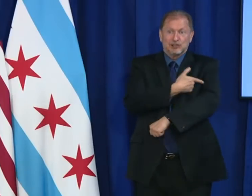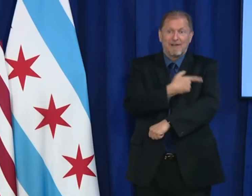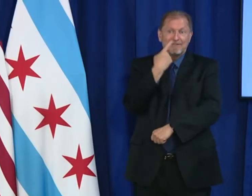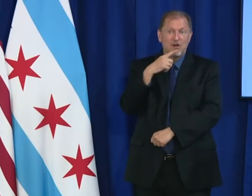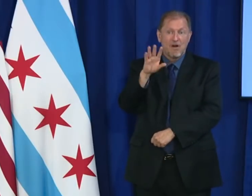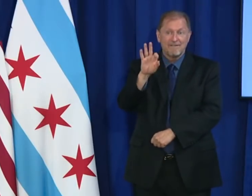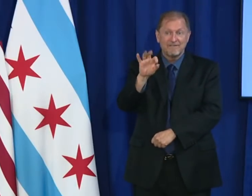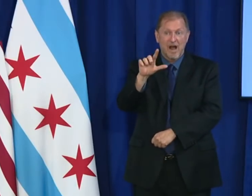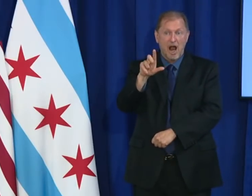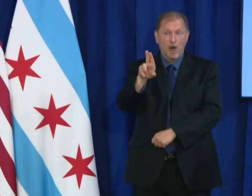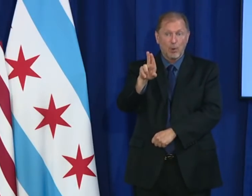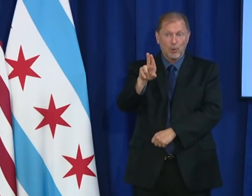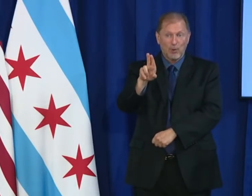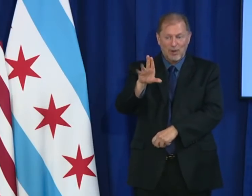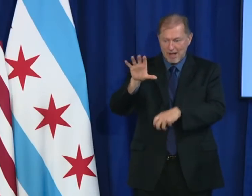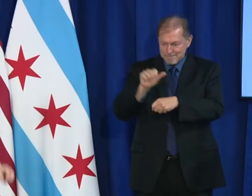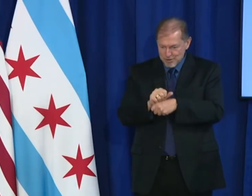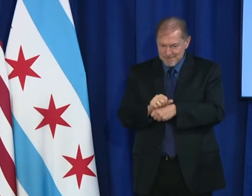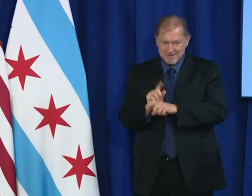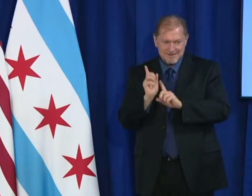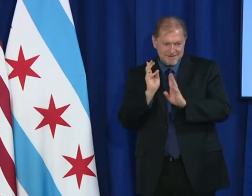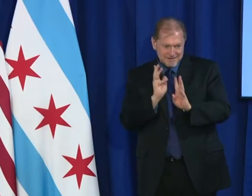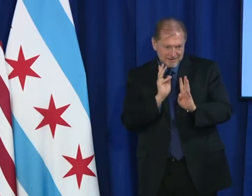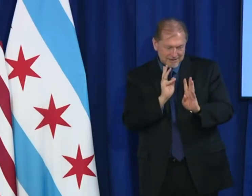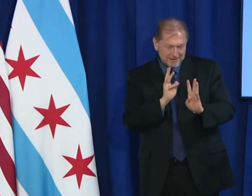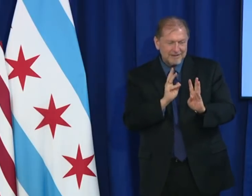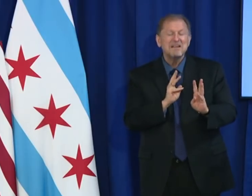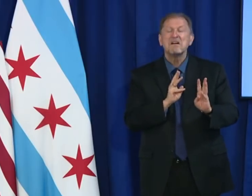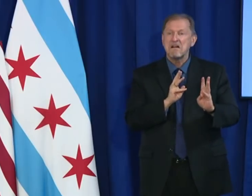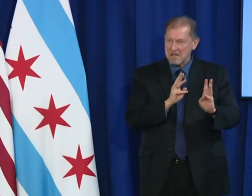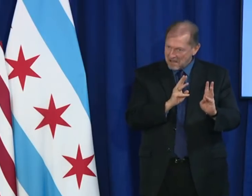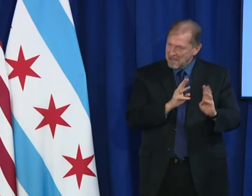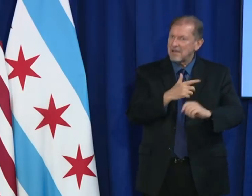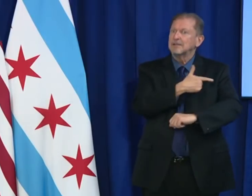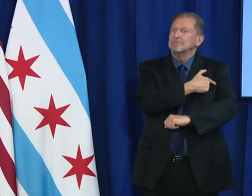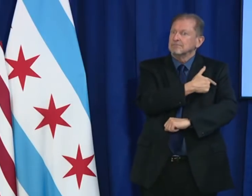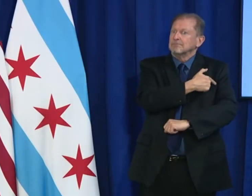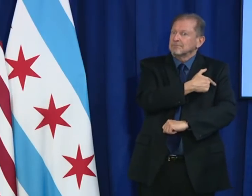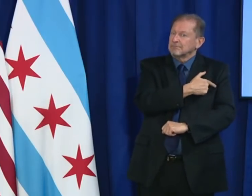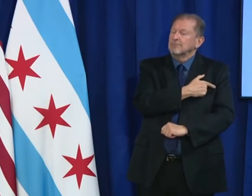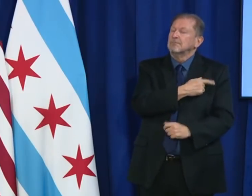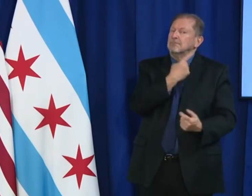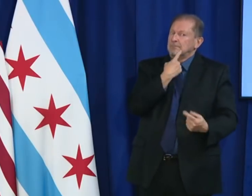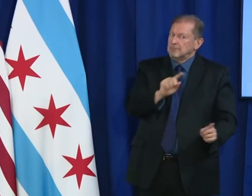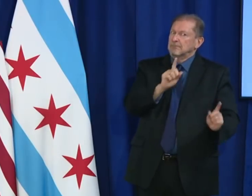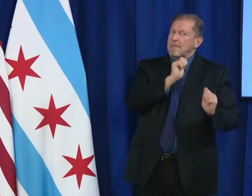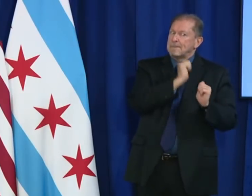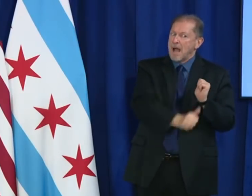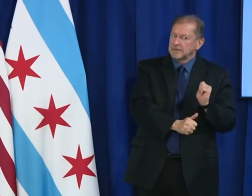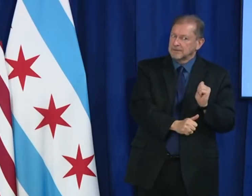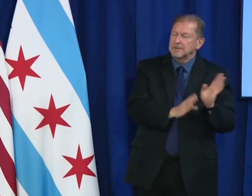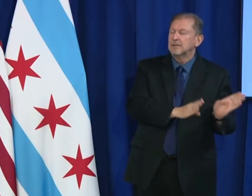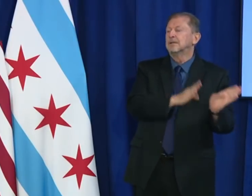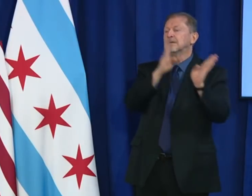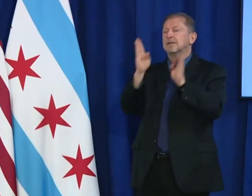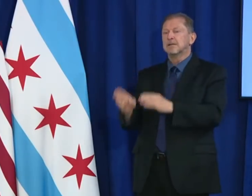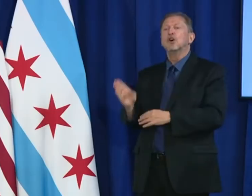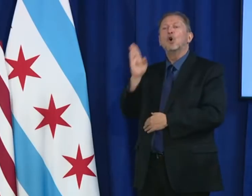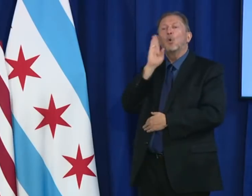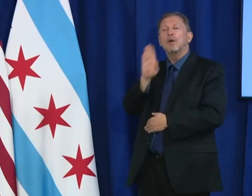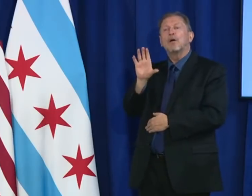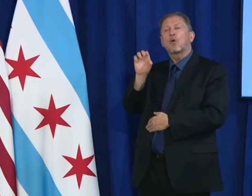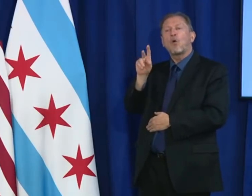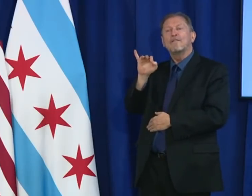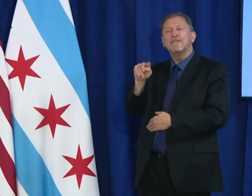an app and it's being kept track of. And the city of Chicago, just like now, we're doing a relatively small